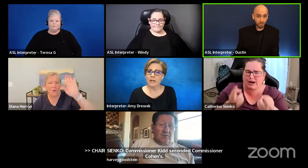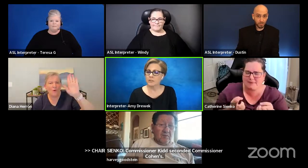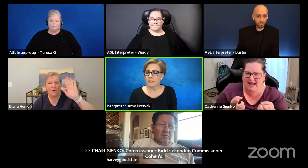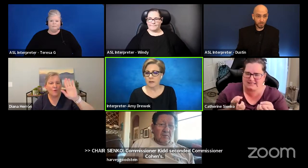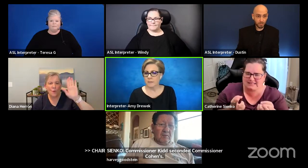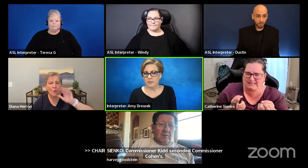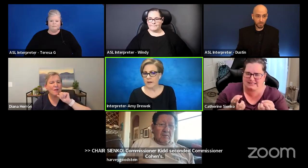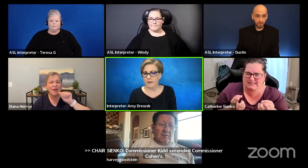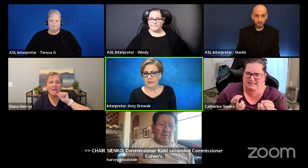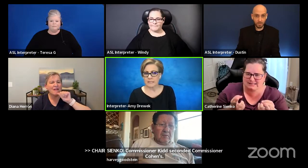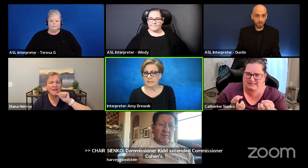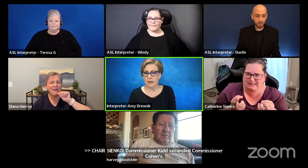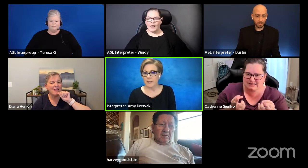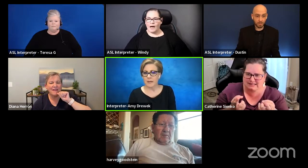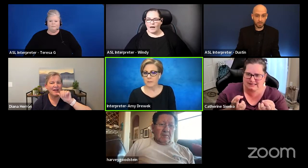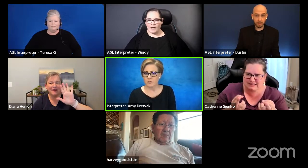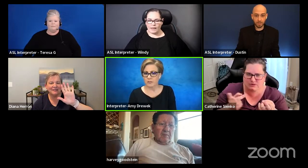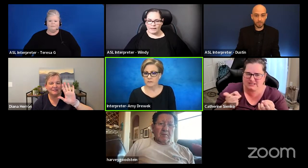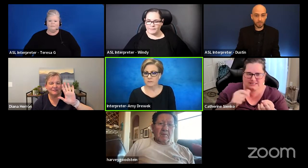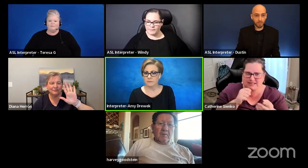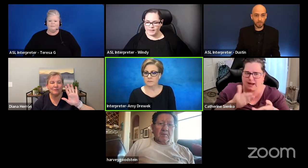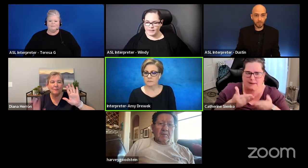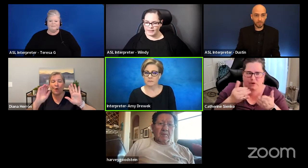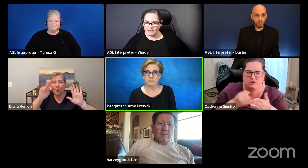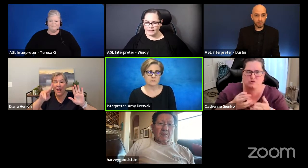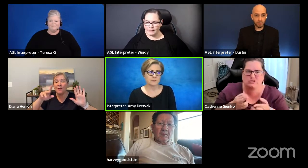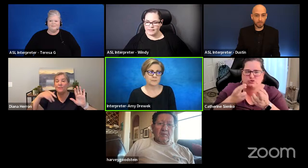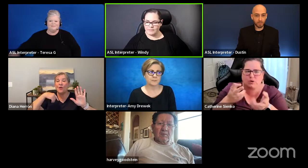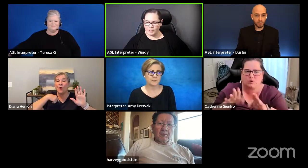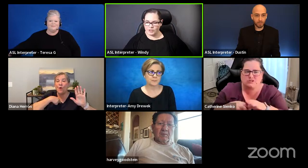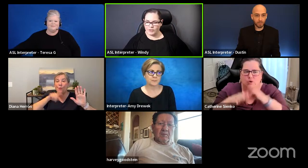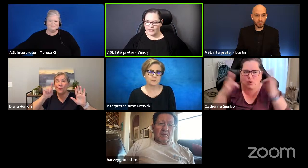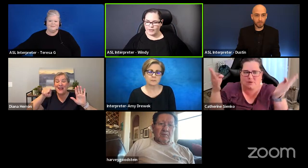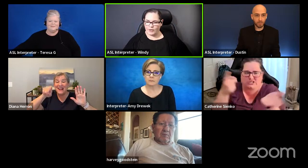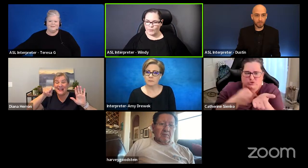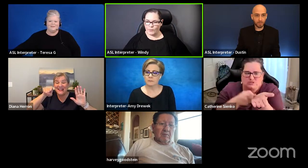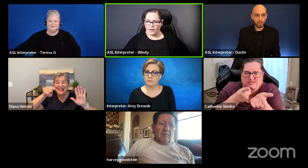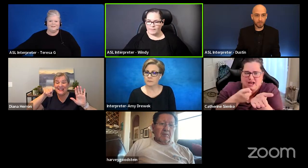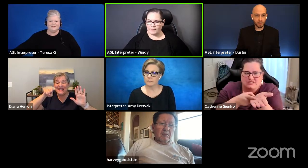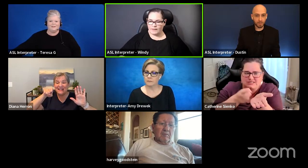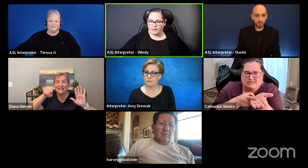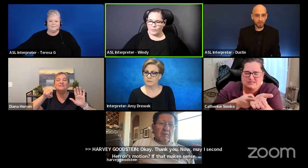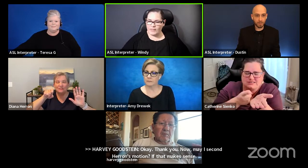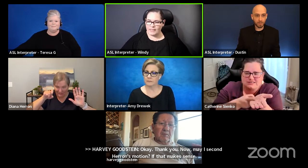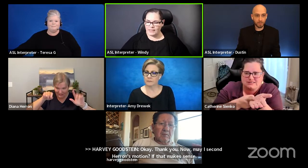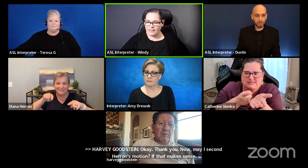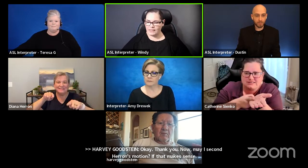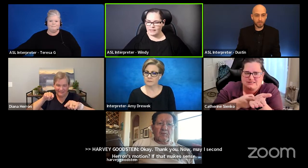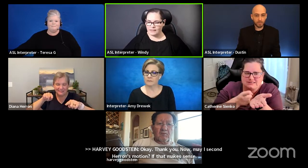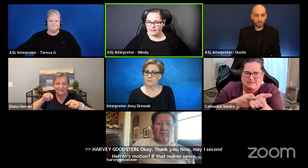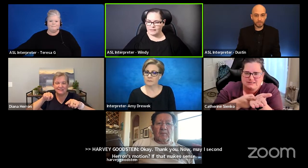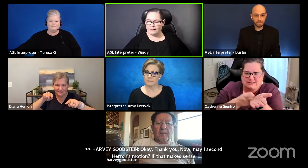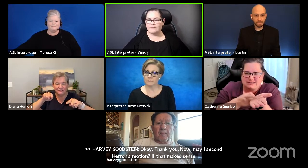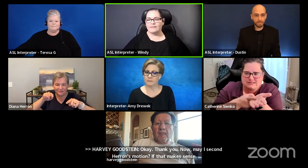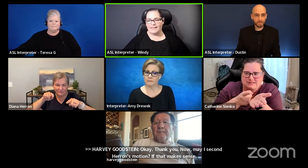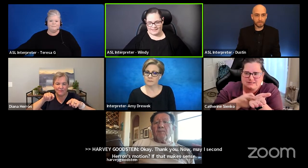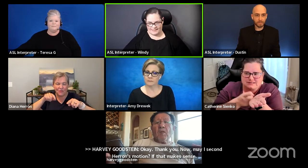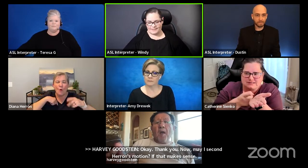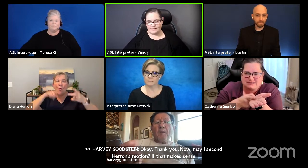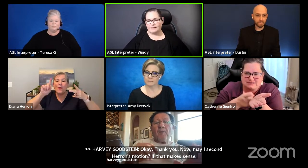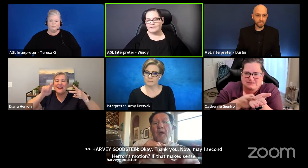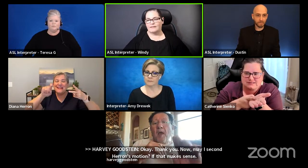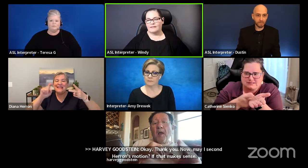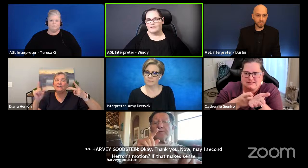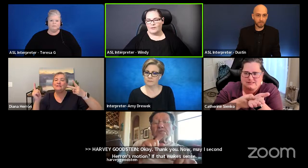sense? Actually, Commissioner Herron did not make a motion. This is Commissioner Herron. No, we need,